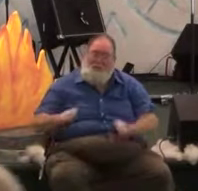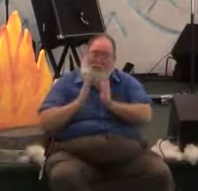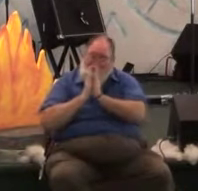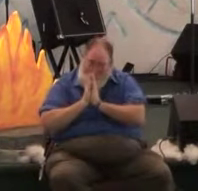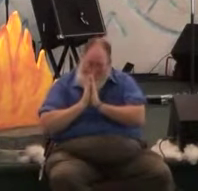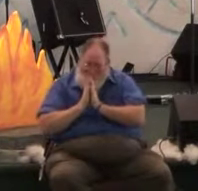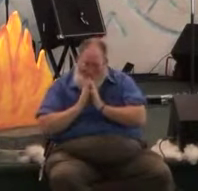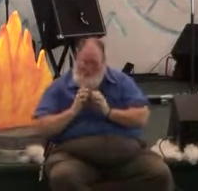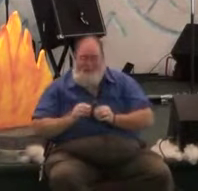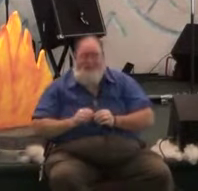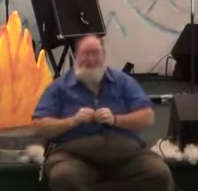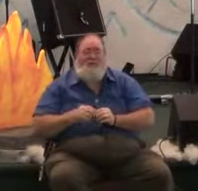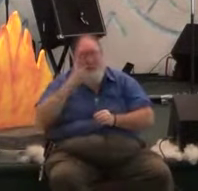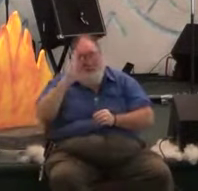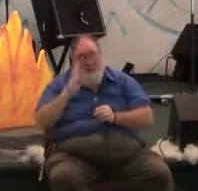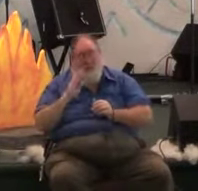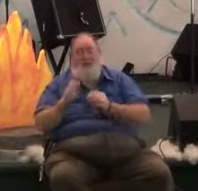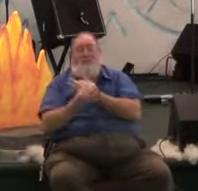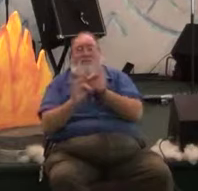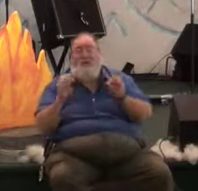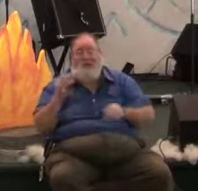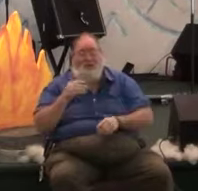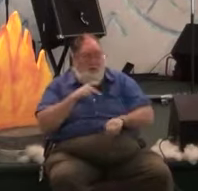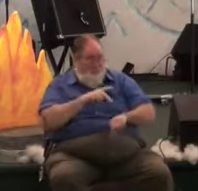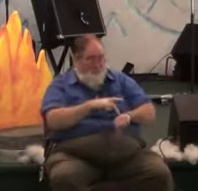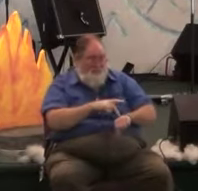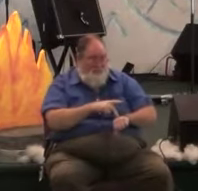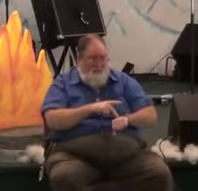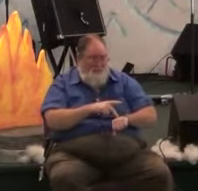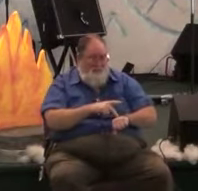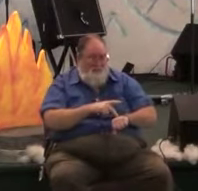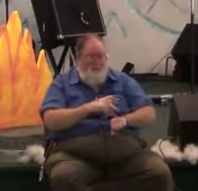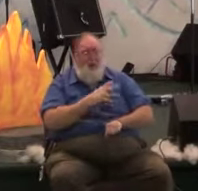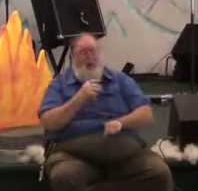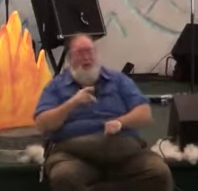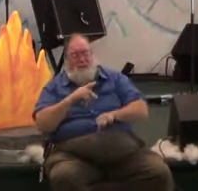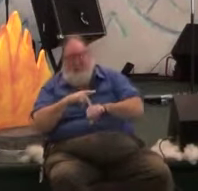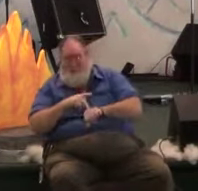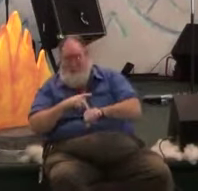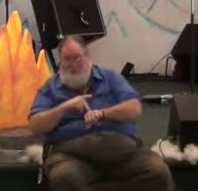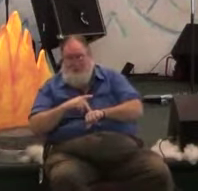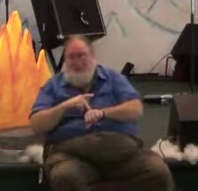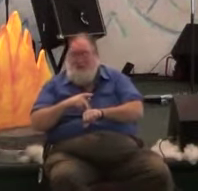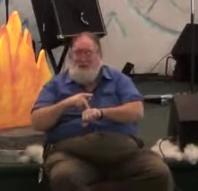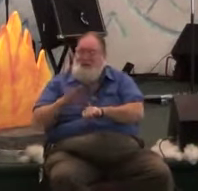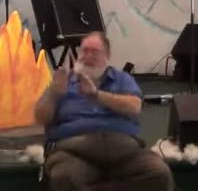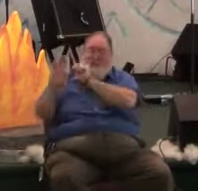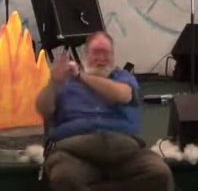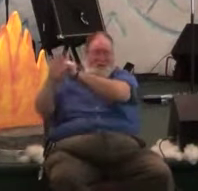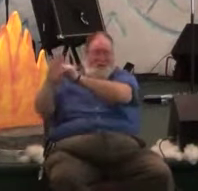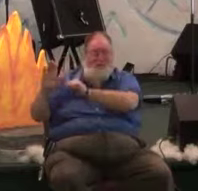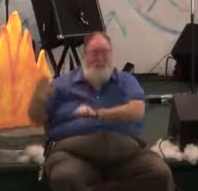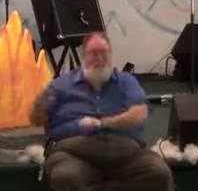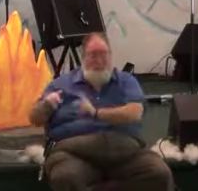wanting in to rejoice with them, and they won't let him in. But he's locked in jail yet. And